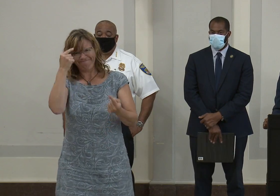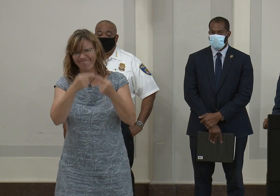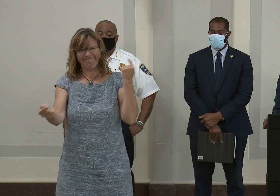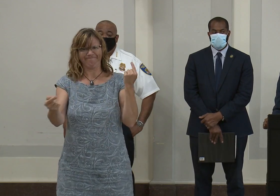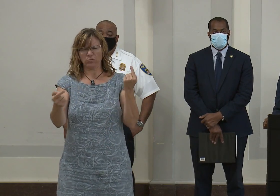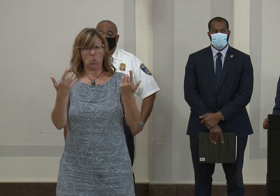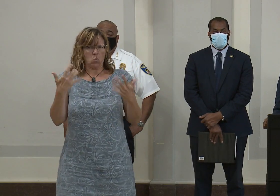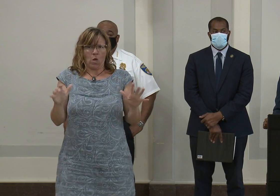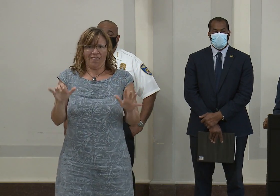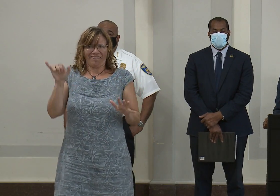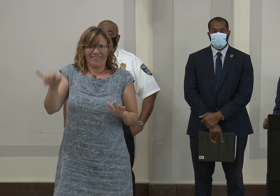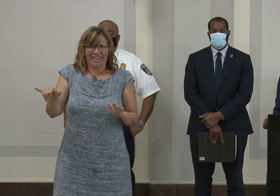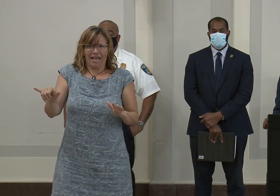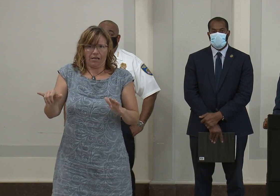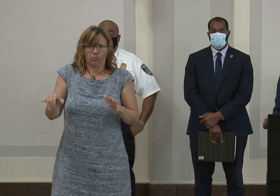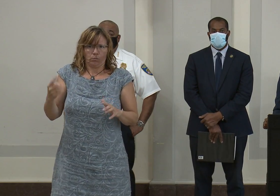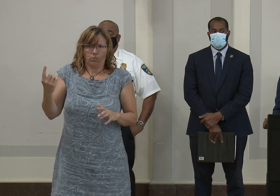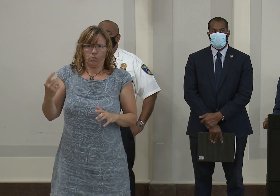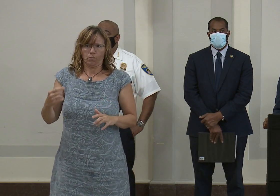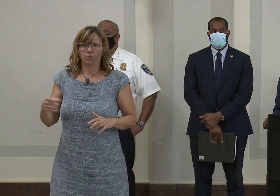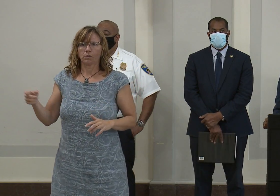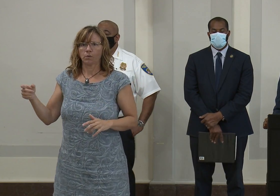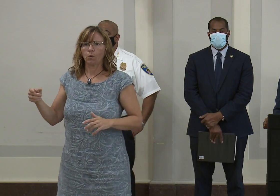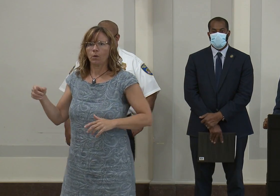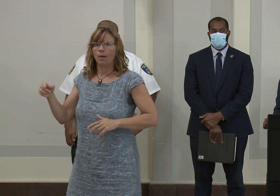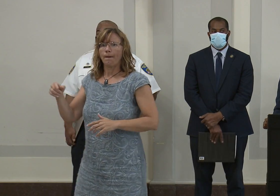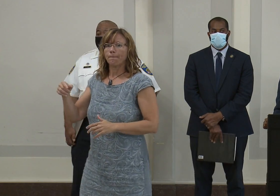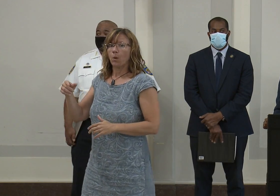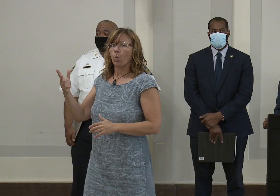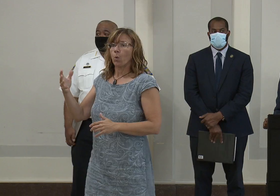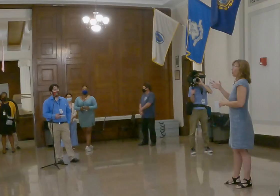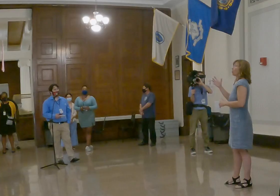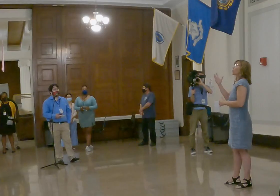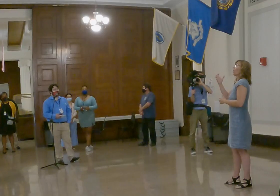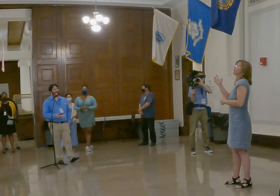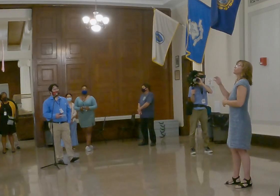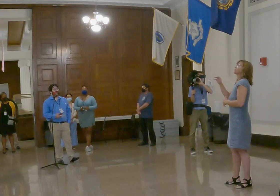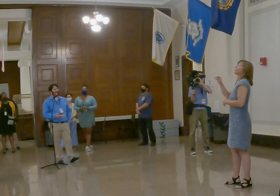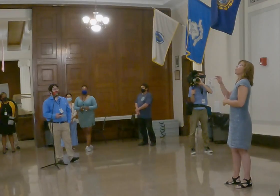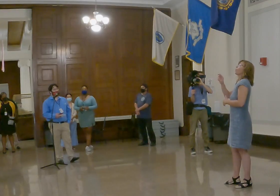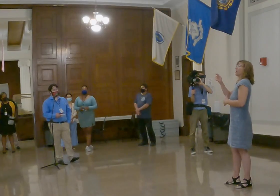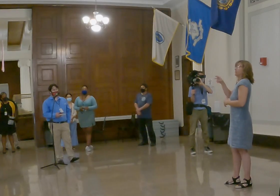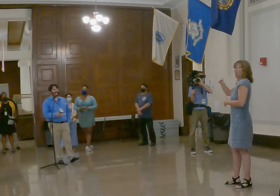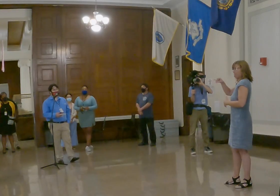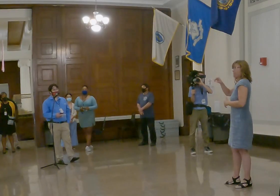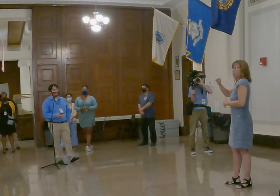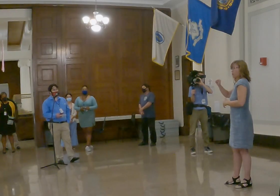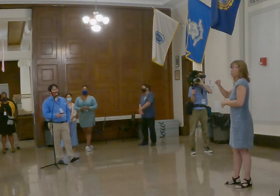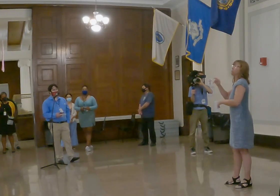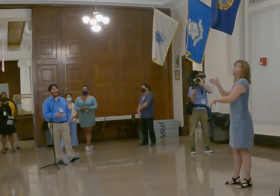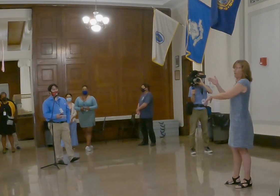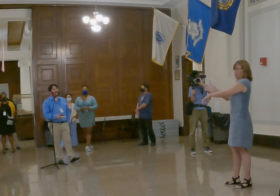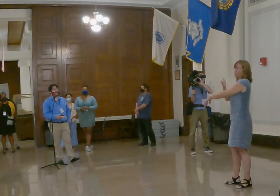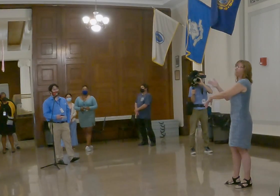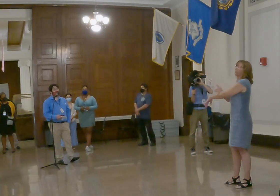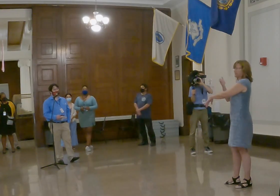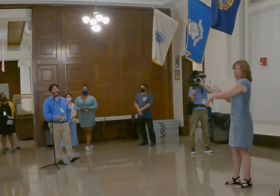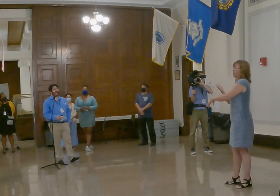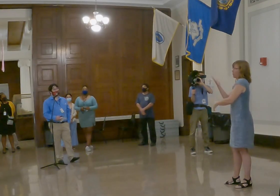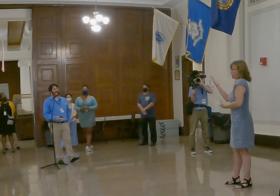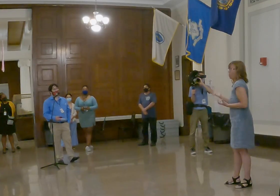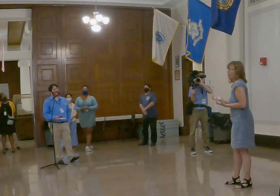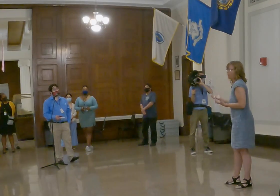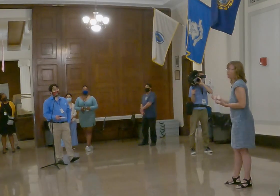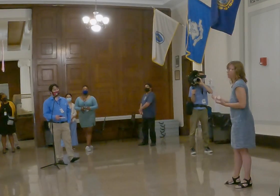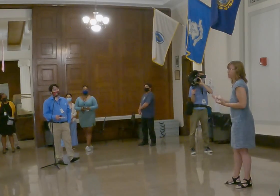be working with our team to make sure that we can do everything in our power to make it happen. And I wanted to just follow up real quick. You voted on the